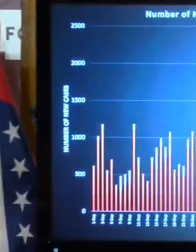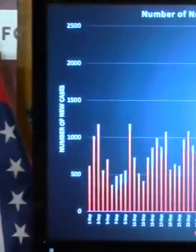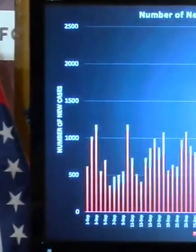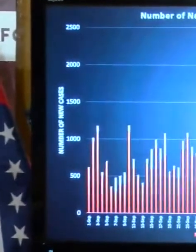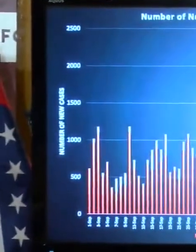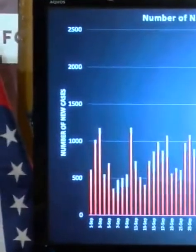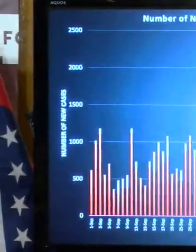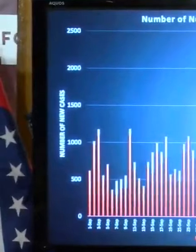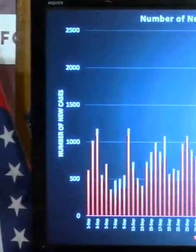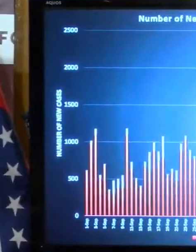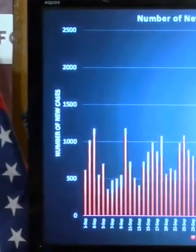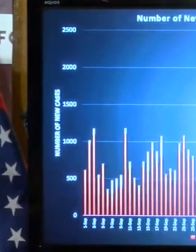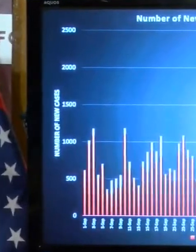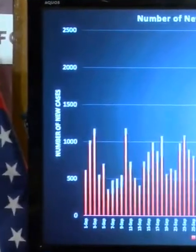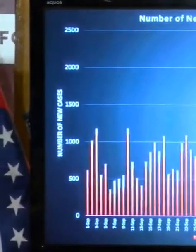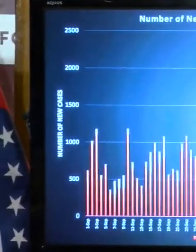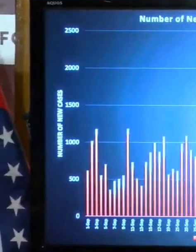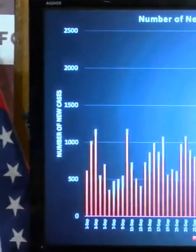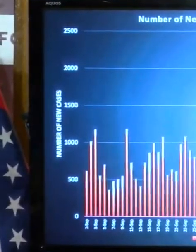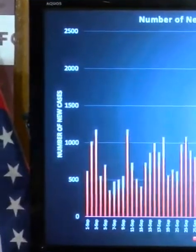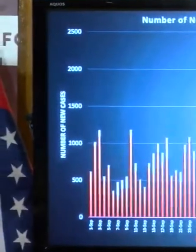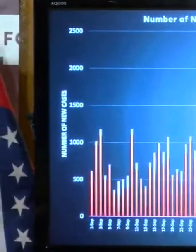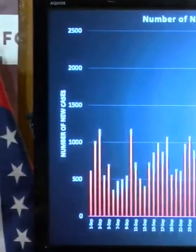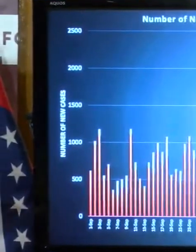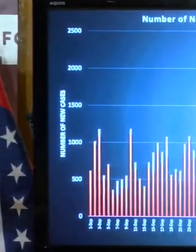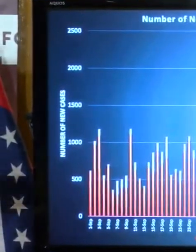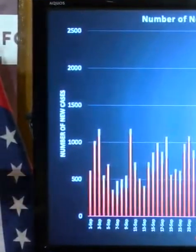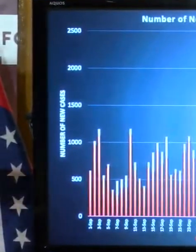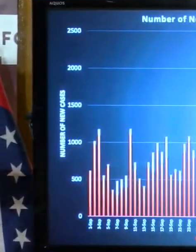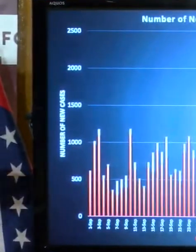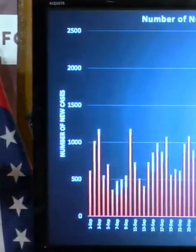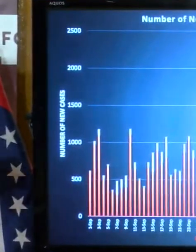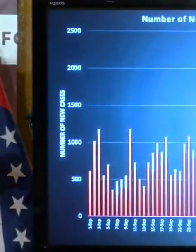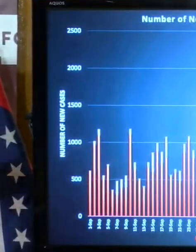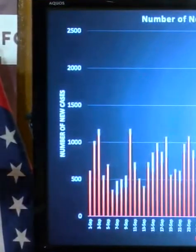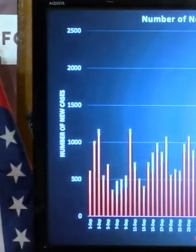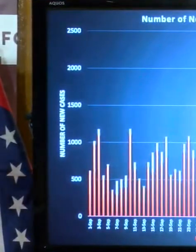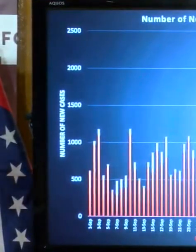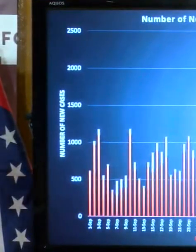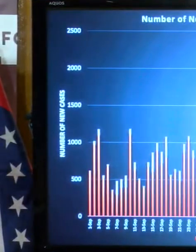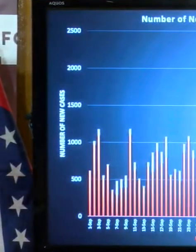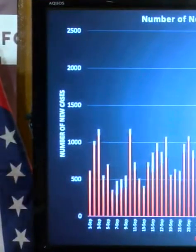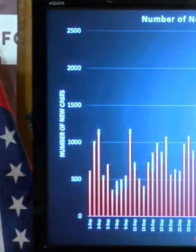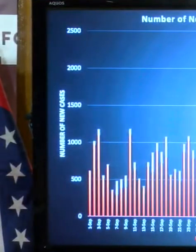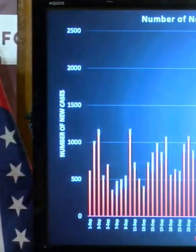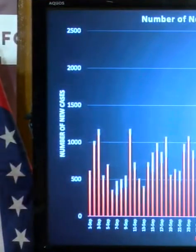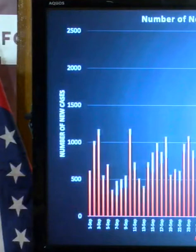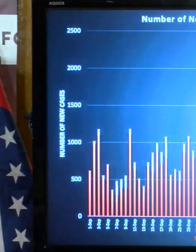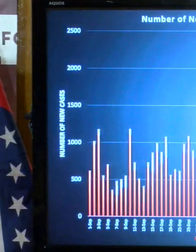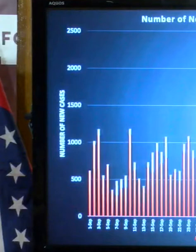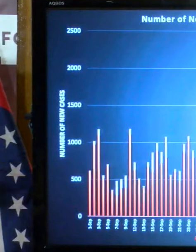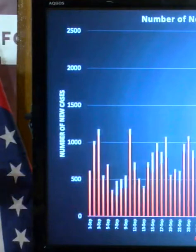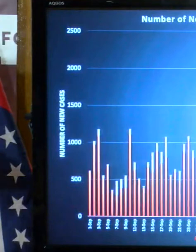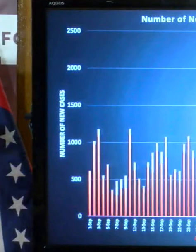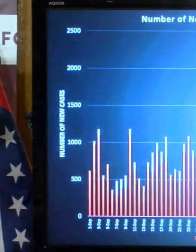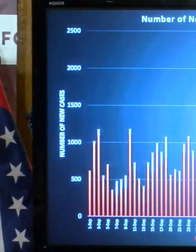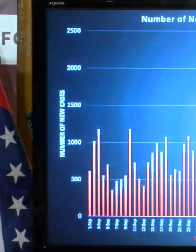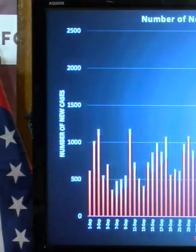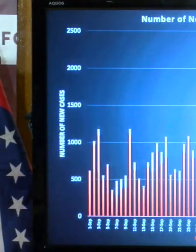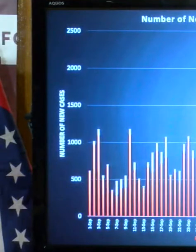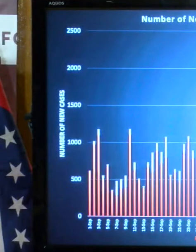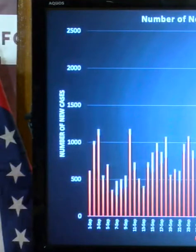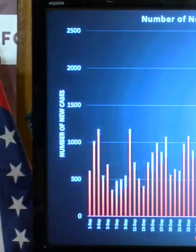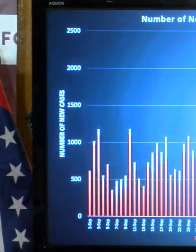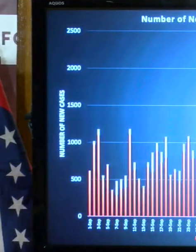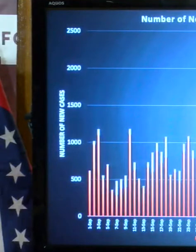do. I think you're used to this. But the number of new cases, you can see the trend line a little bit more. You can see the